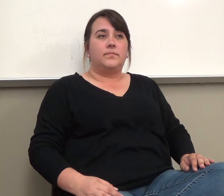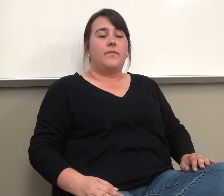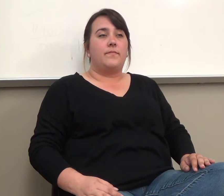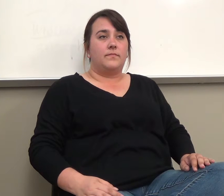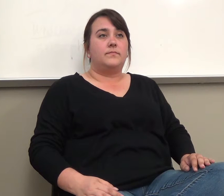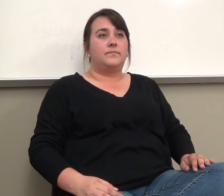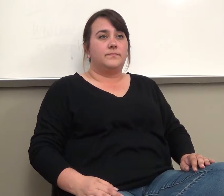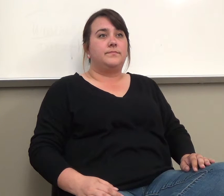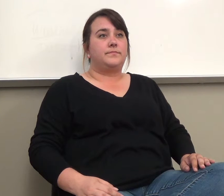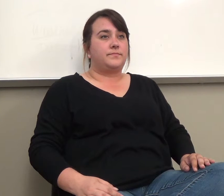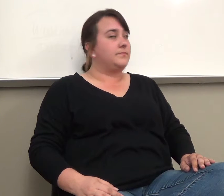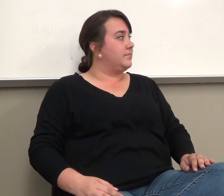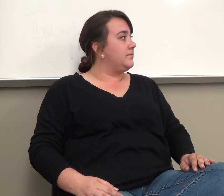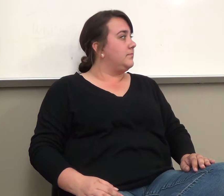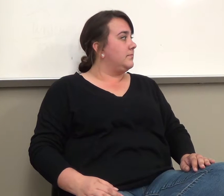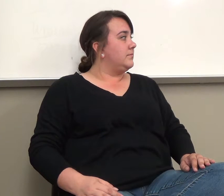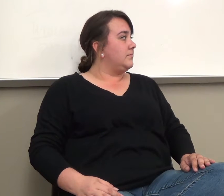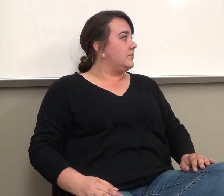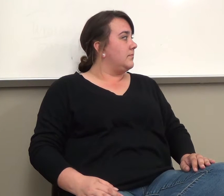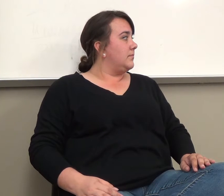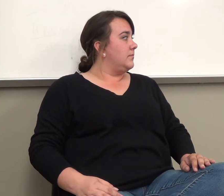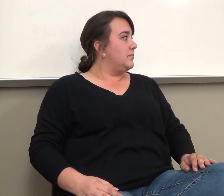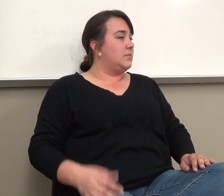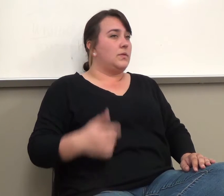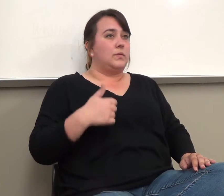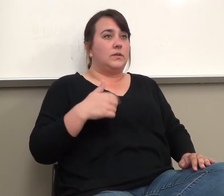Okay, so what I've done here is